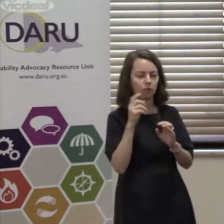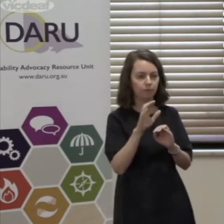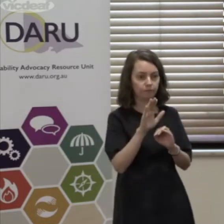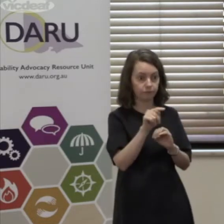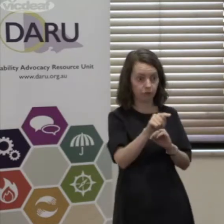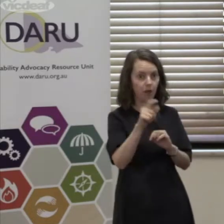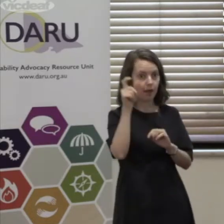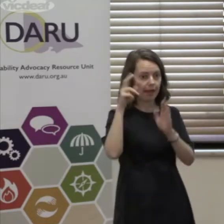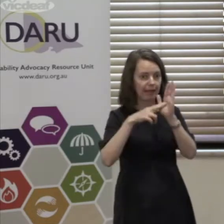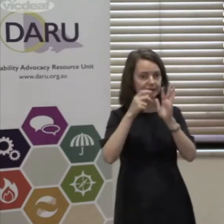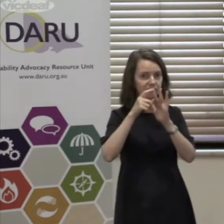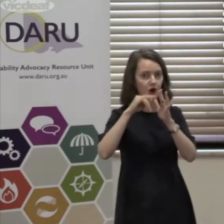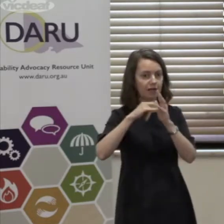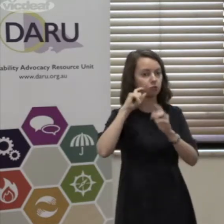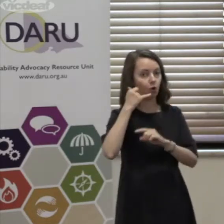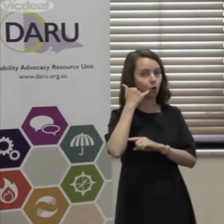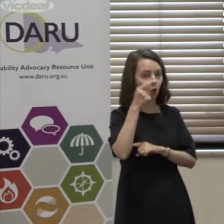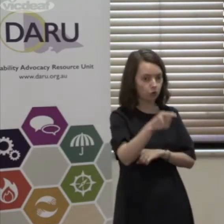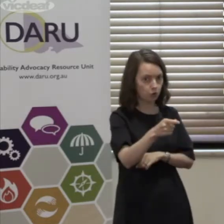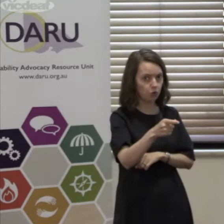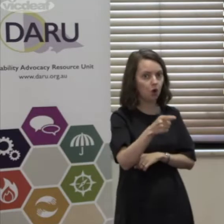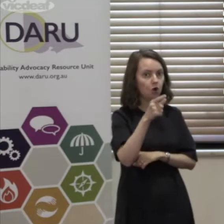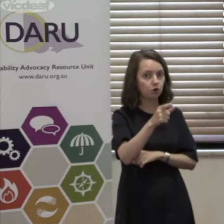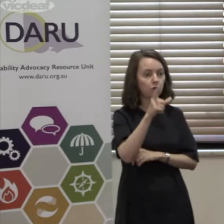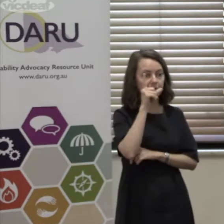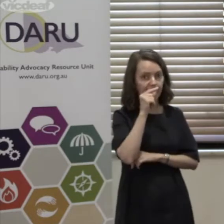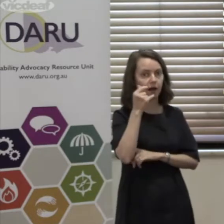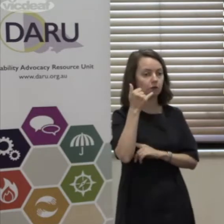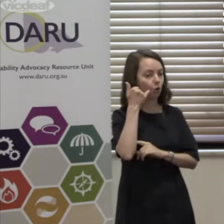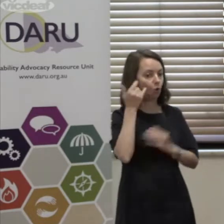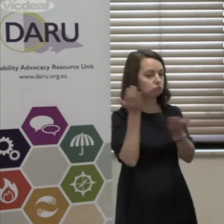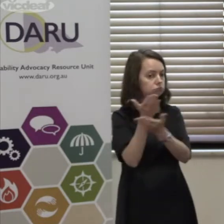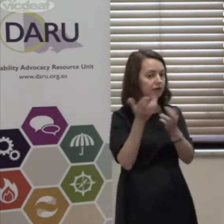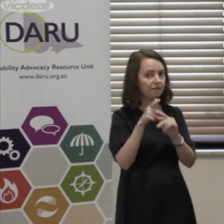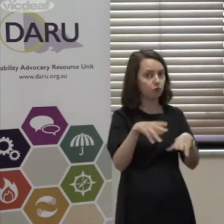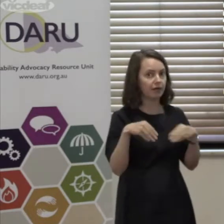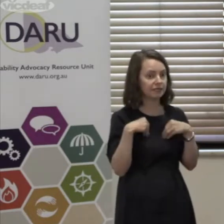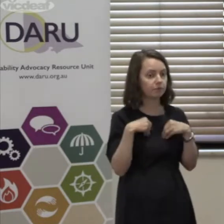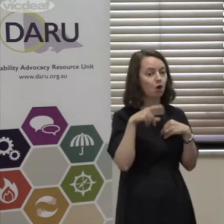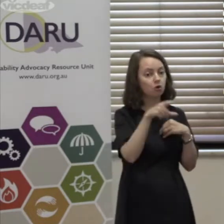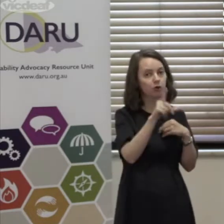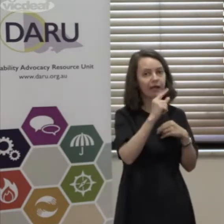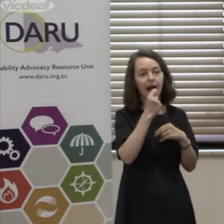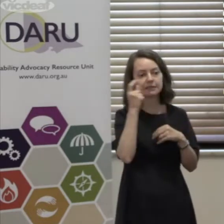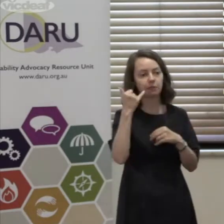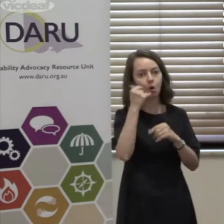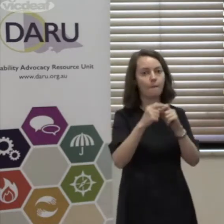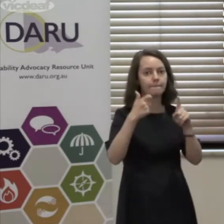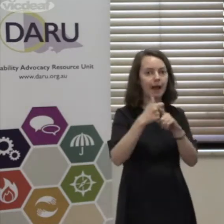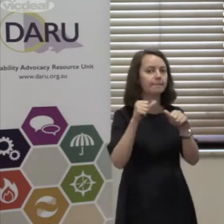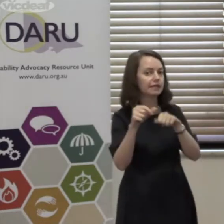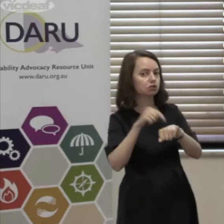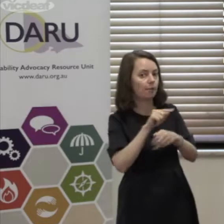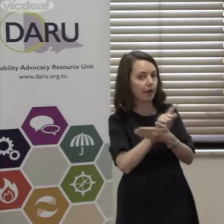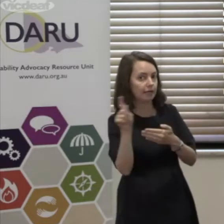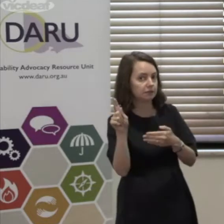a phone call. It's okay to continue that phone call now if that's what you're comfortable with. It's okay to ask them to call back to a more convenient time,